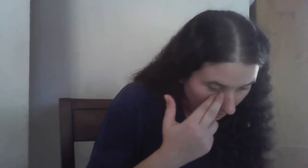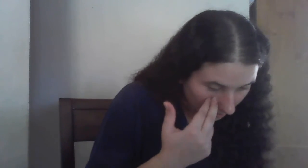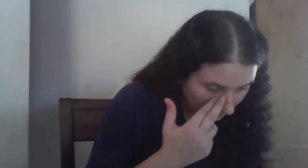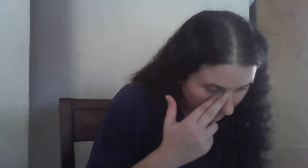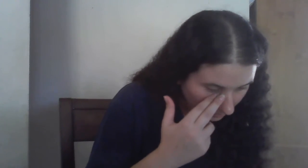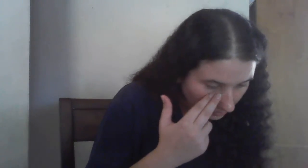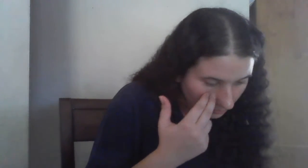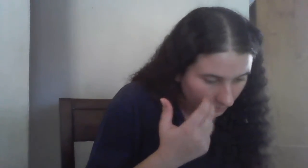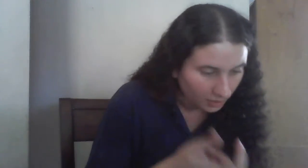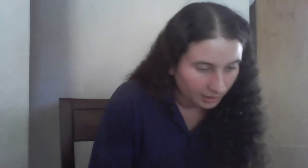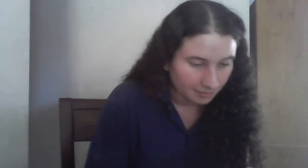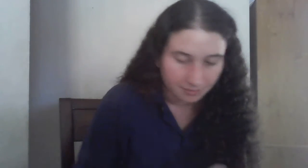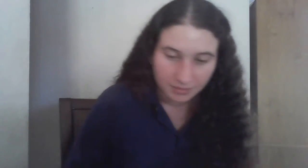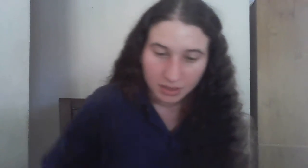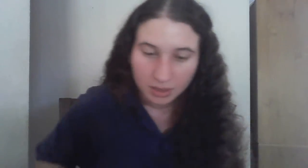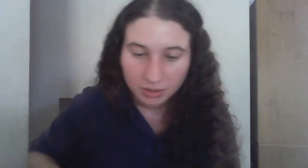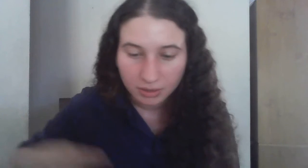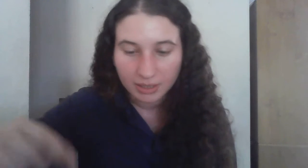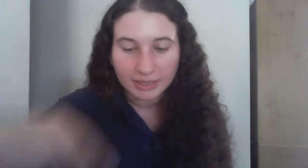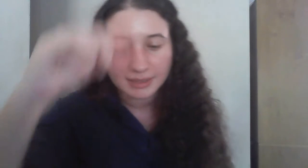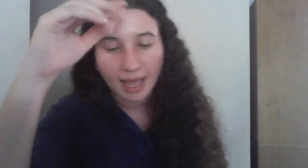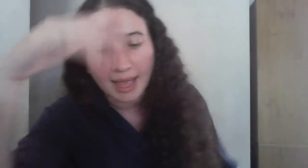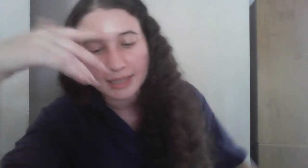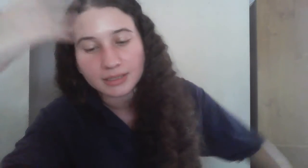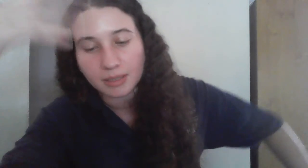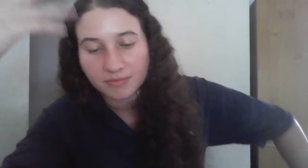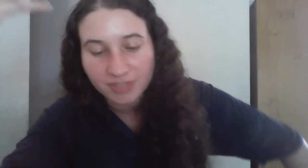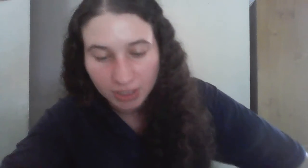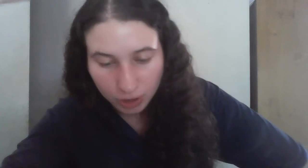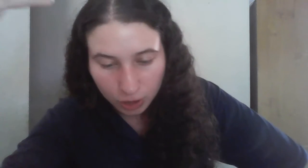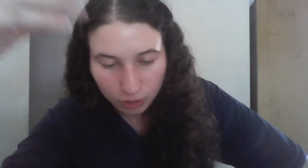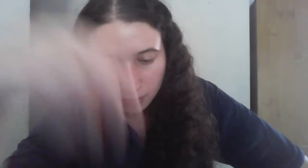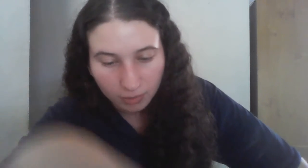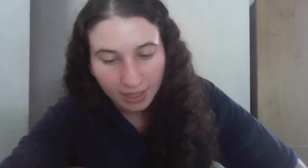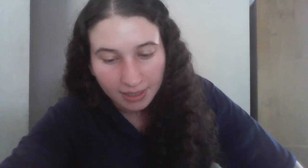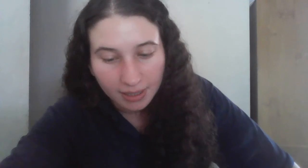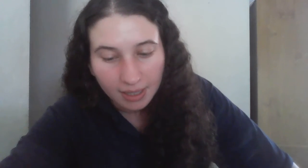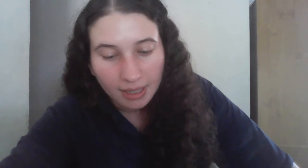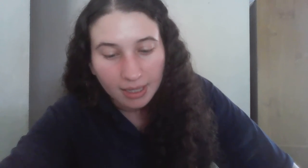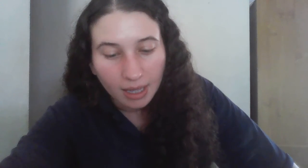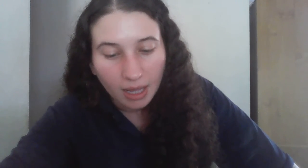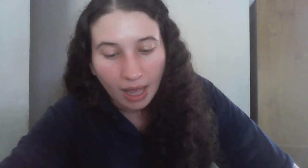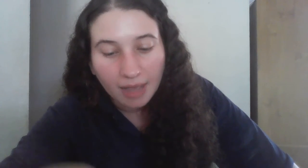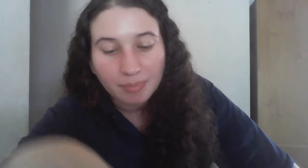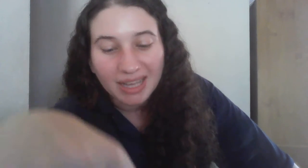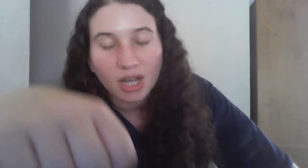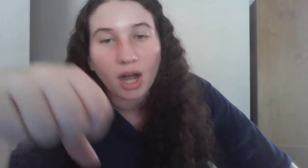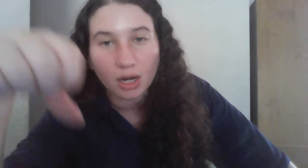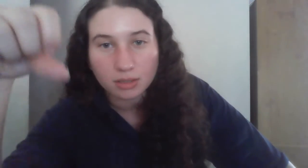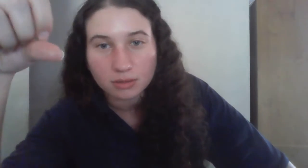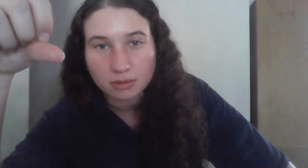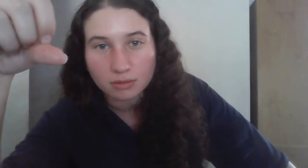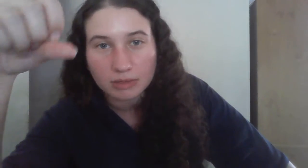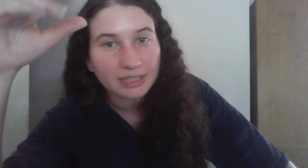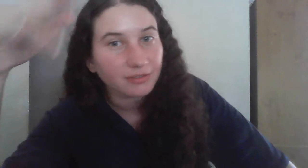or, yeah. So then let's add some finish, right? I buy car, right? If you